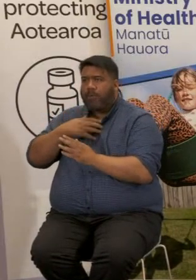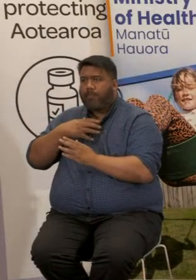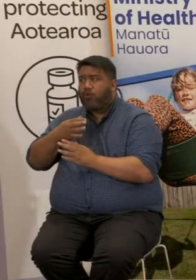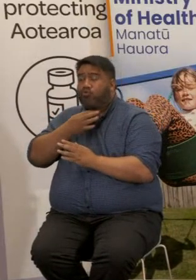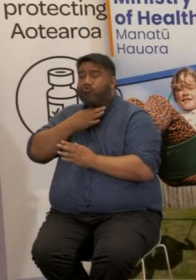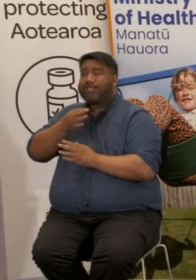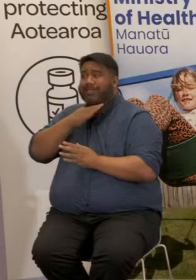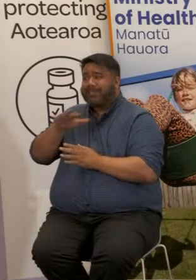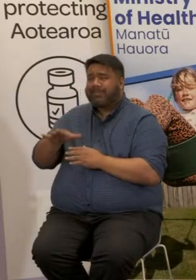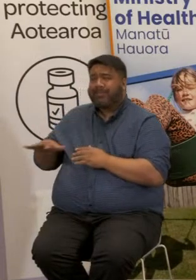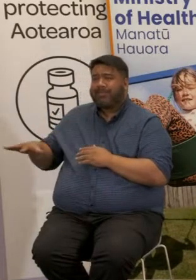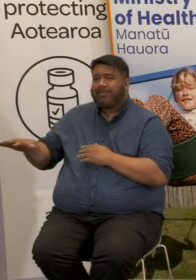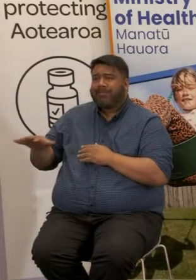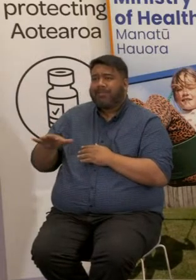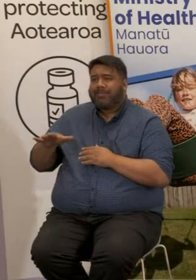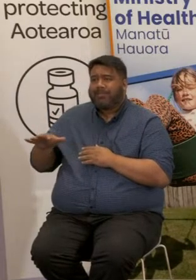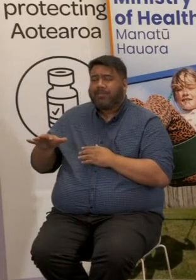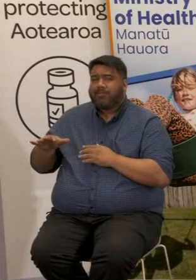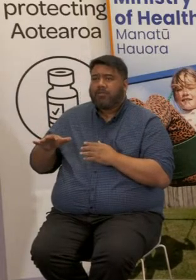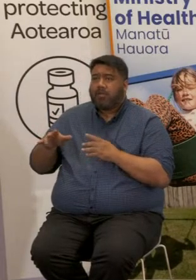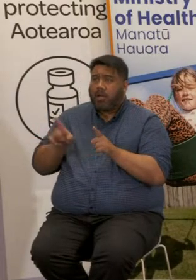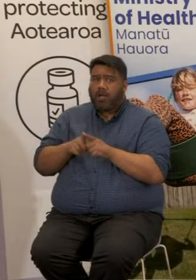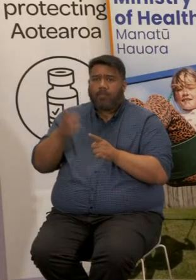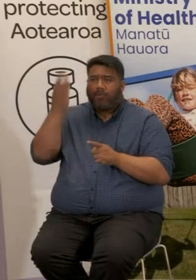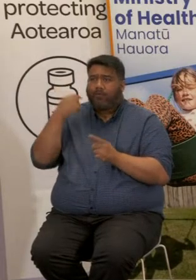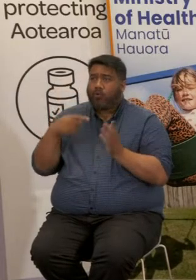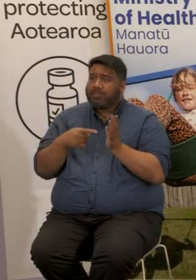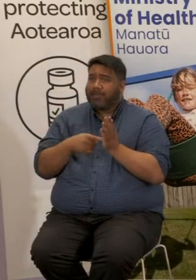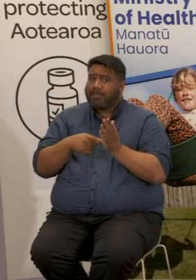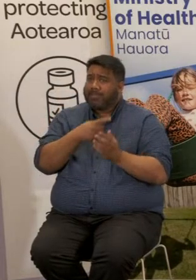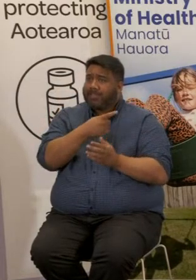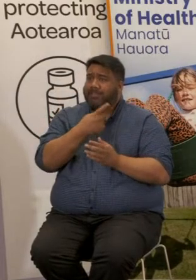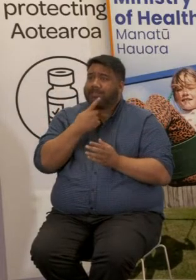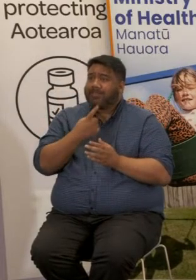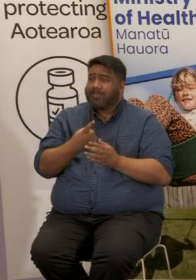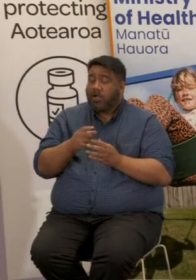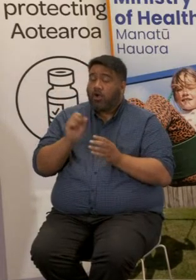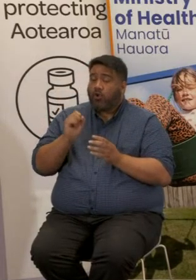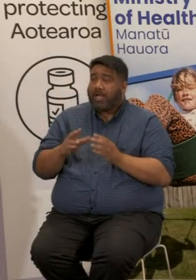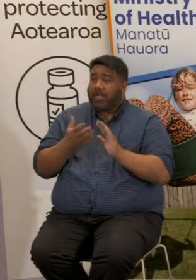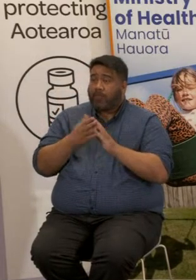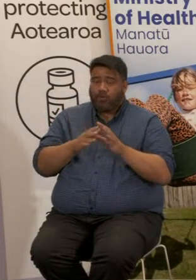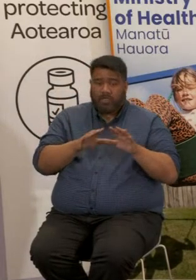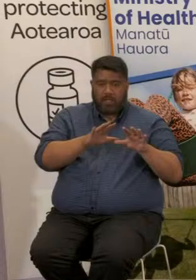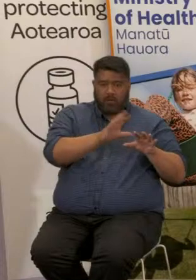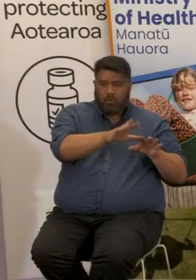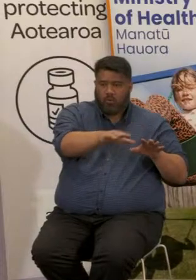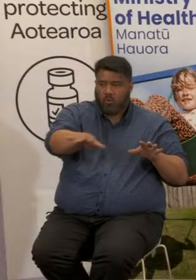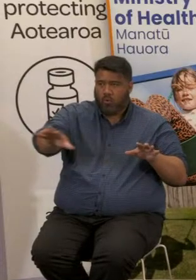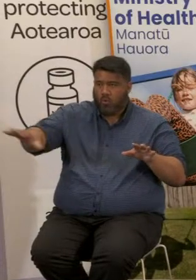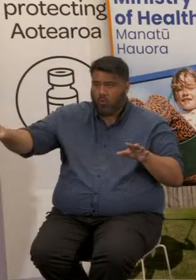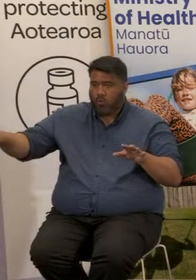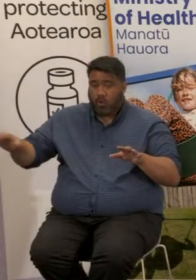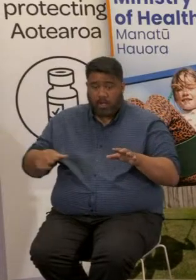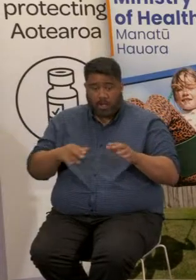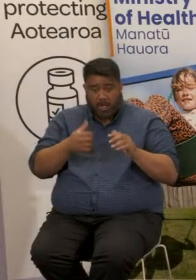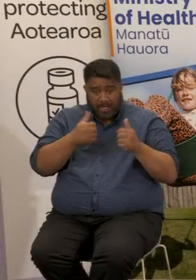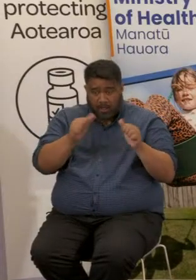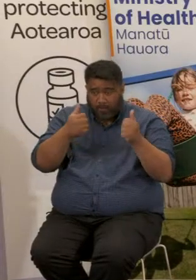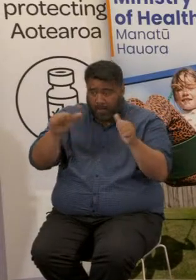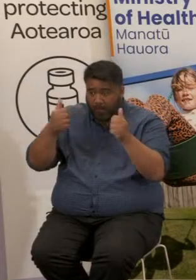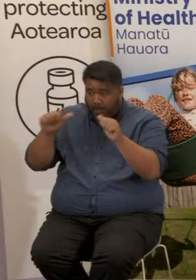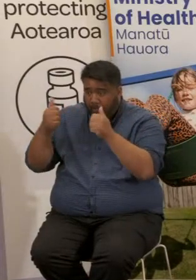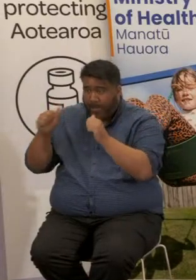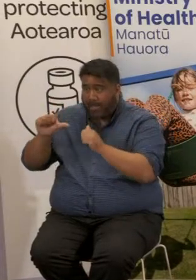So hence the importance, as Tamati was talking about, around looking at all our communities, who is missing out, who's been left